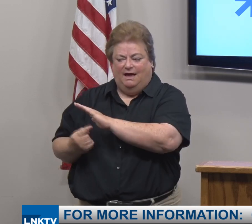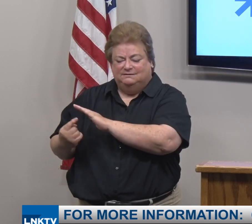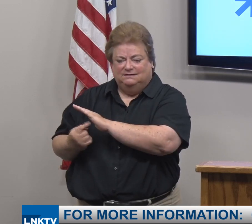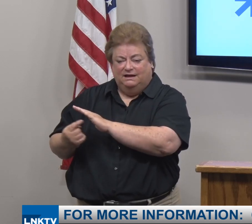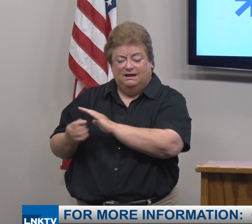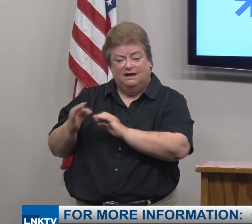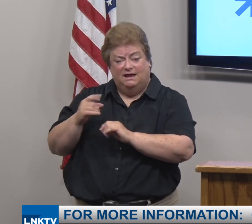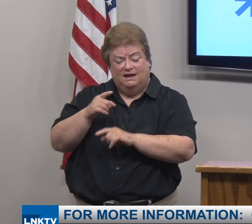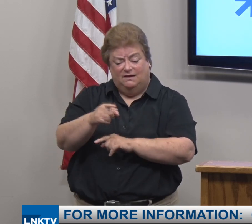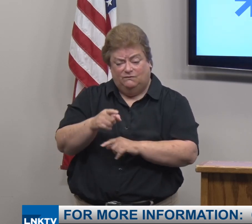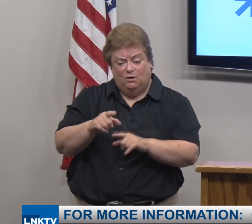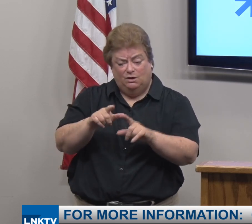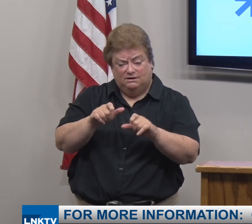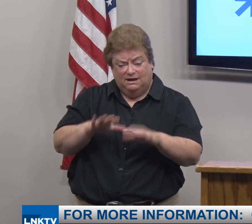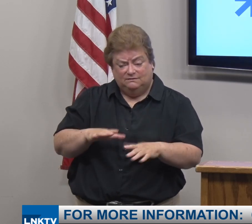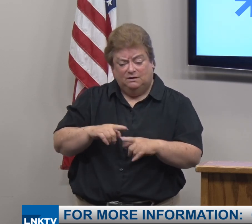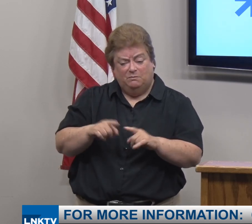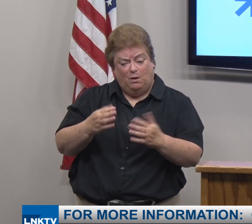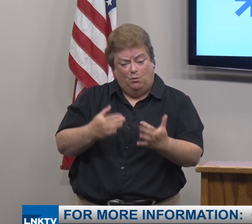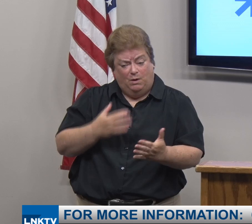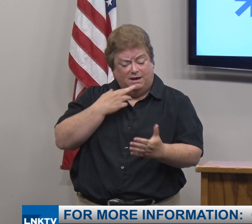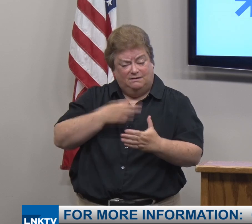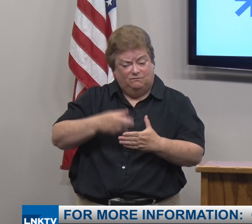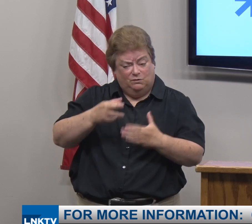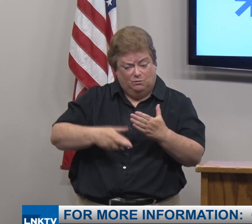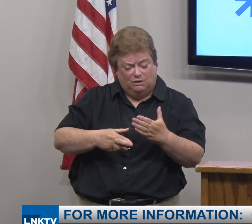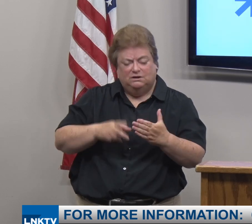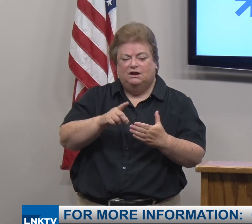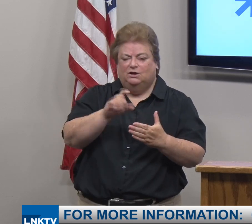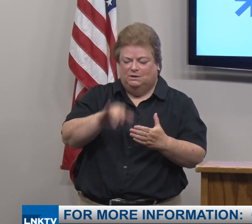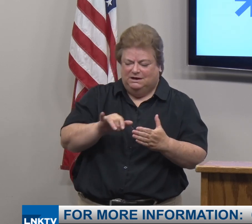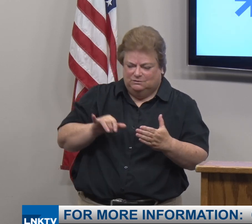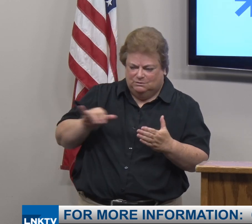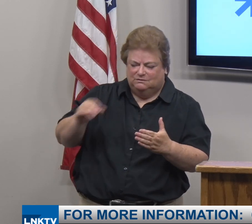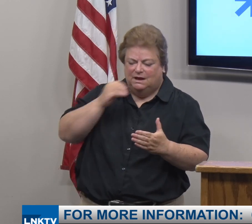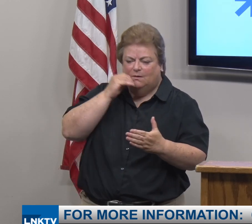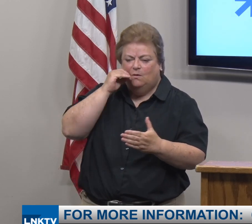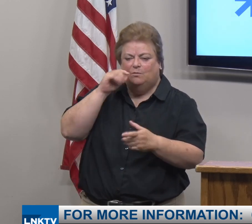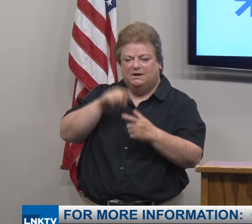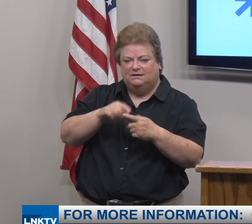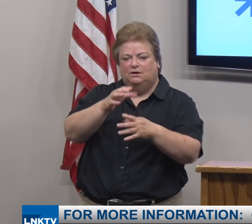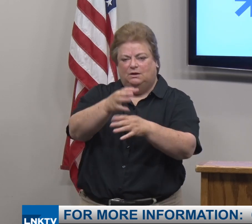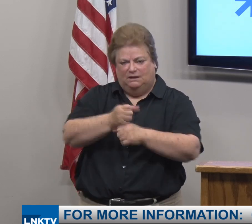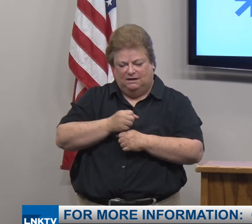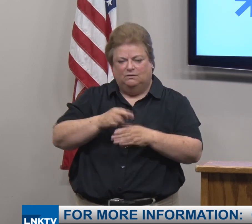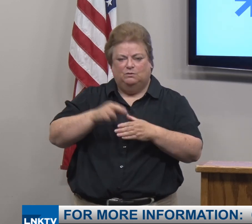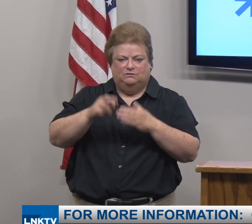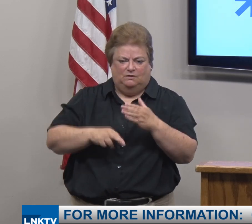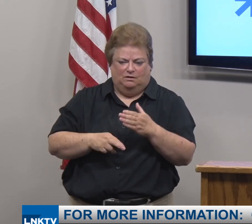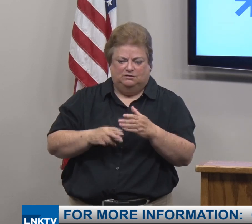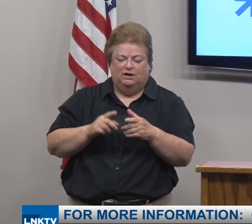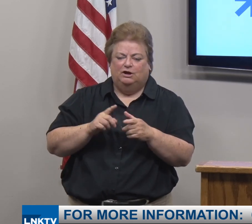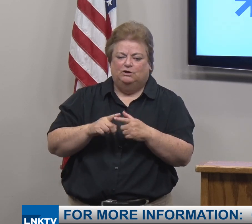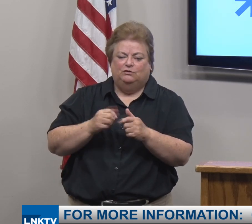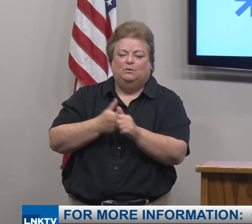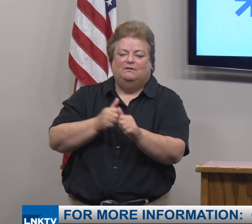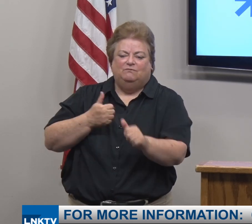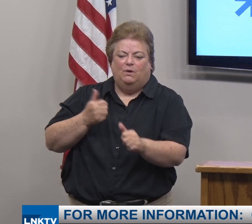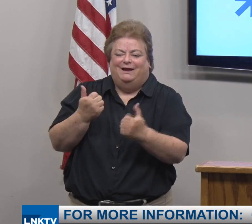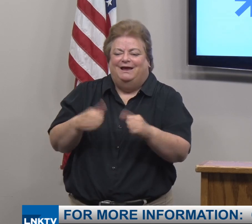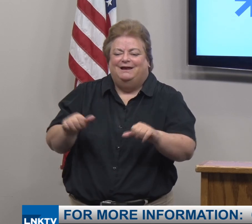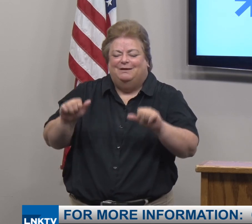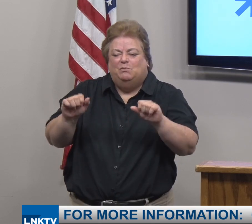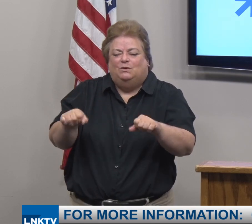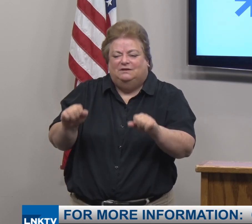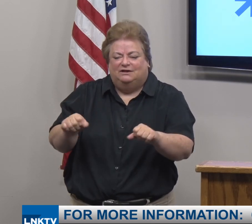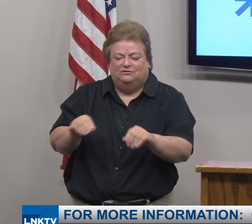tested and are waiting for results, you also need to stay home until you receive those results to avoid potentially exposing